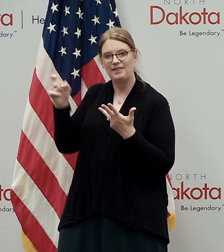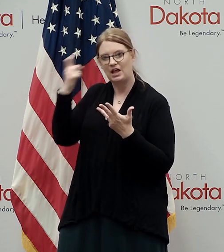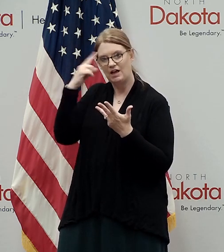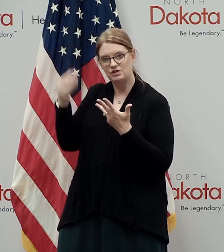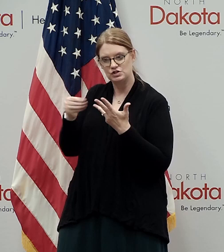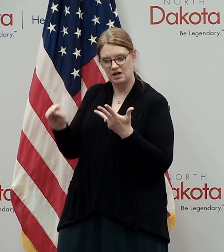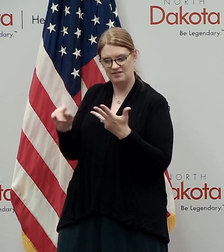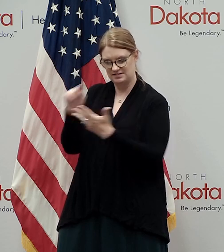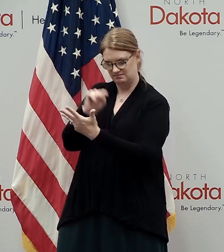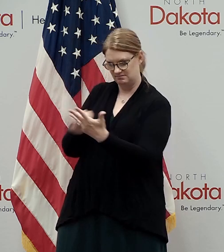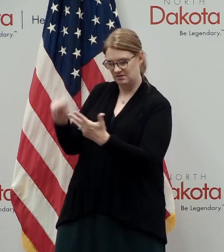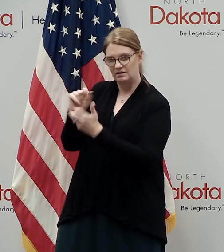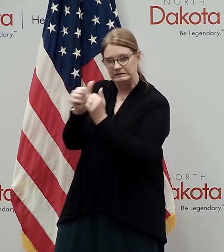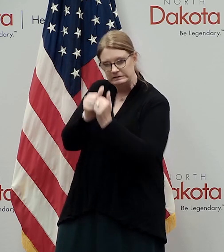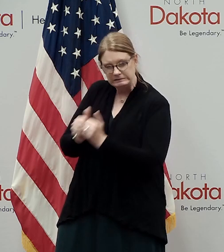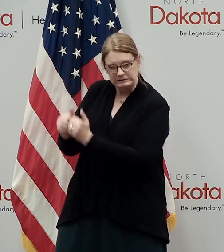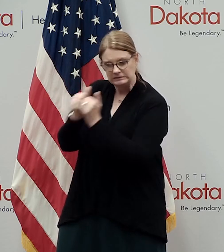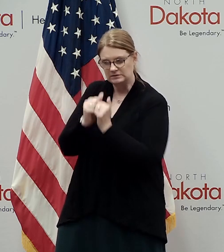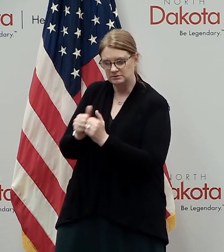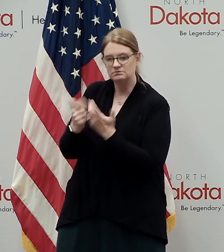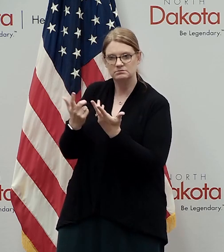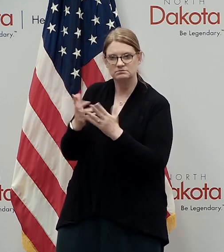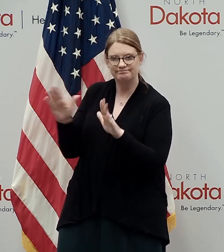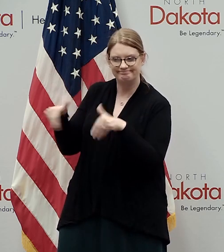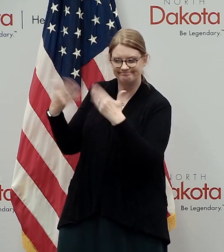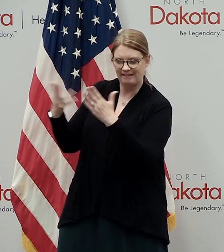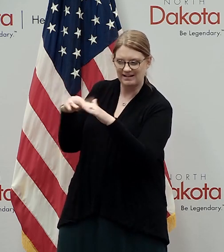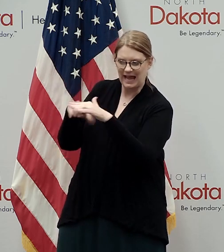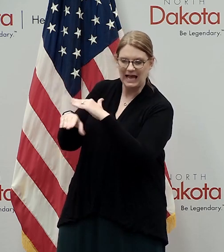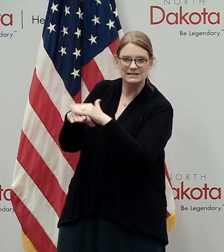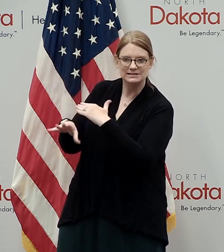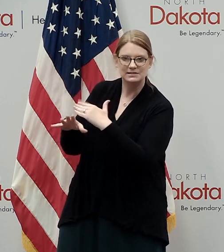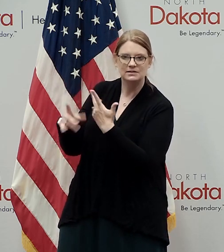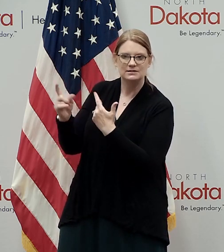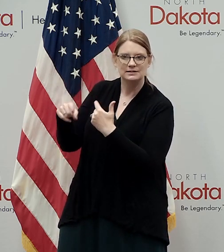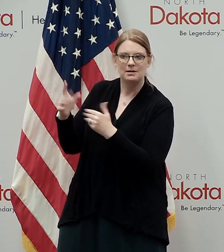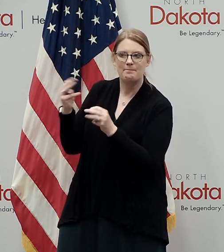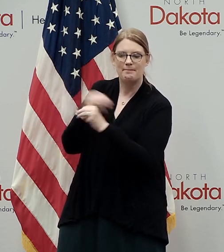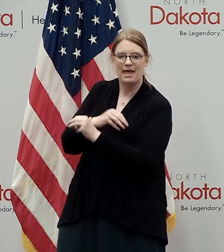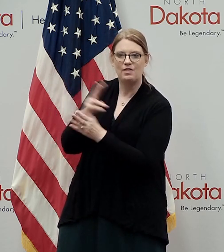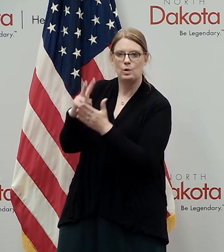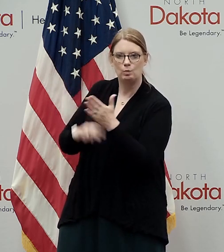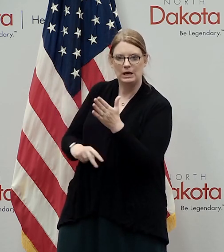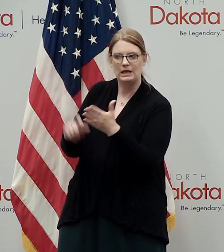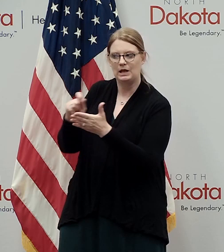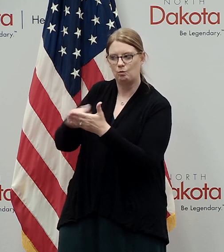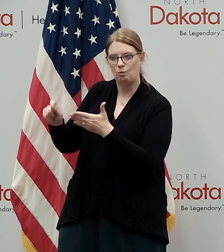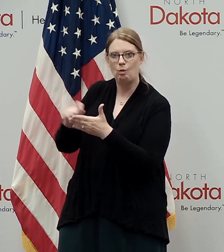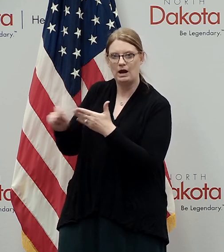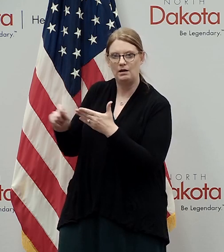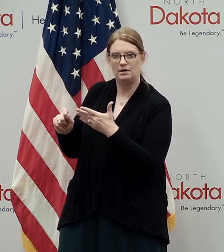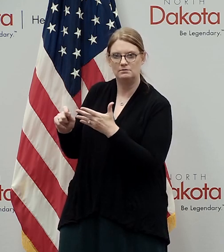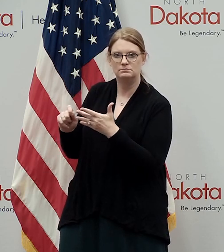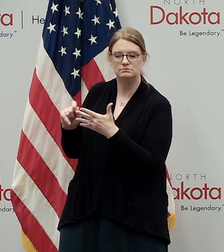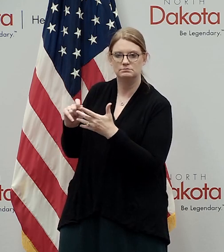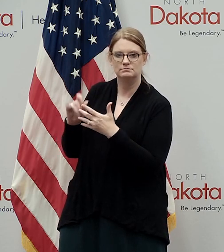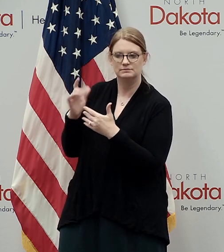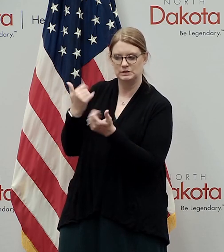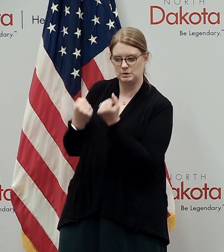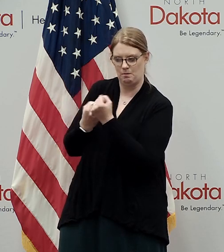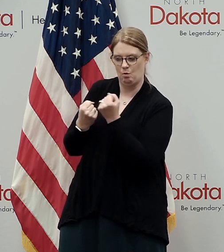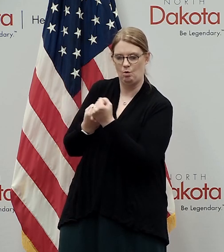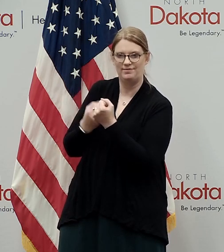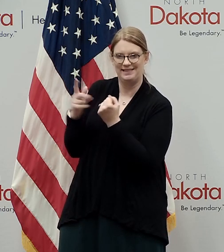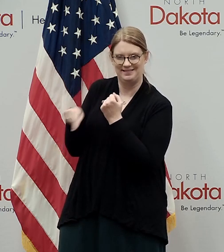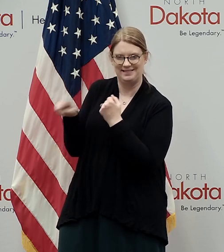to make sure that all of our students, regardless of zip code, have the essential math, reading, and writing elements of support.